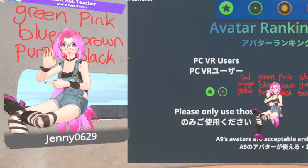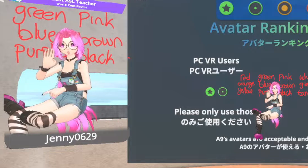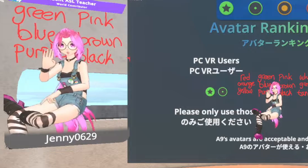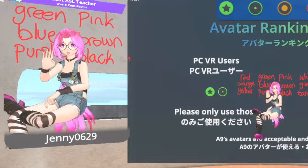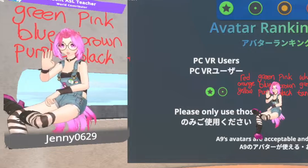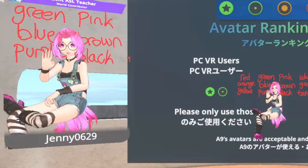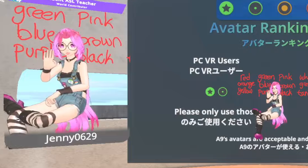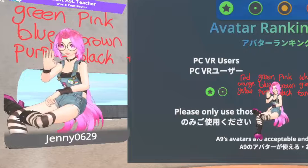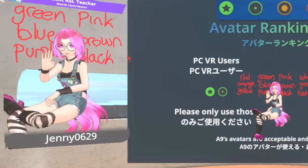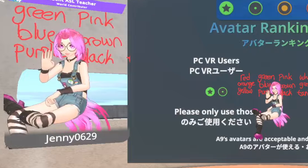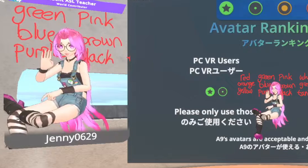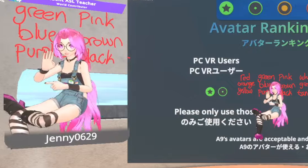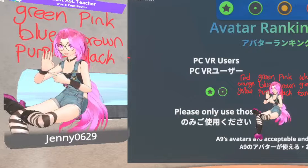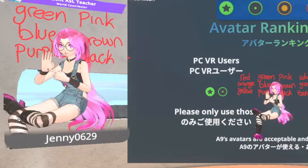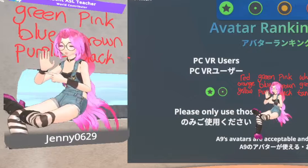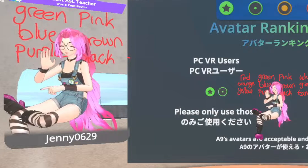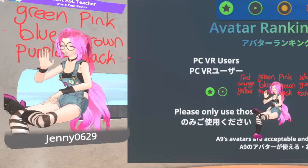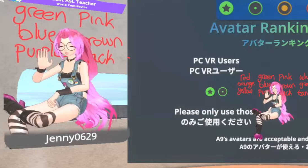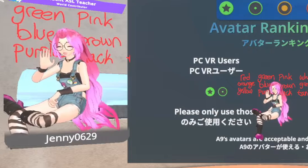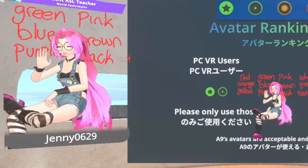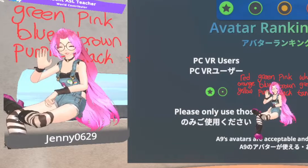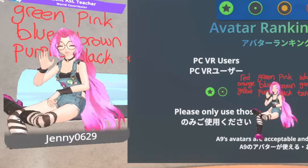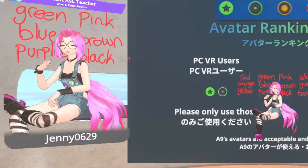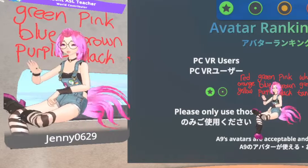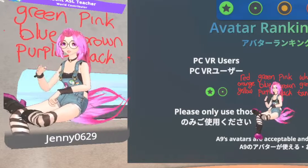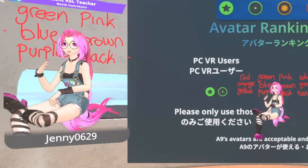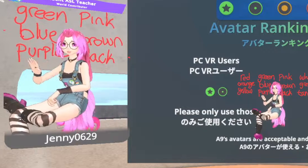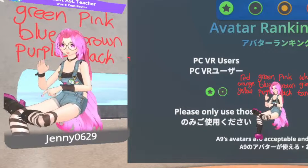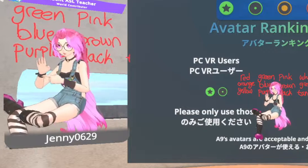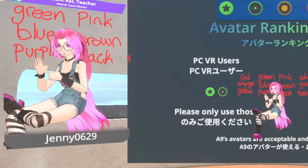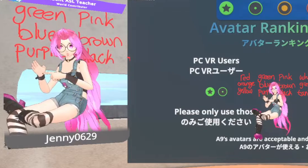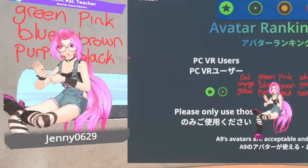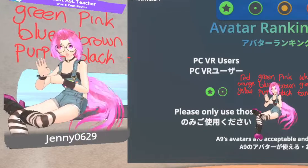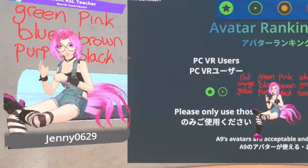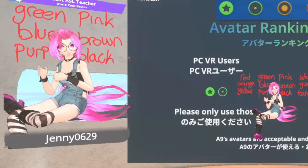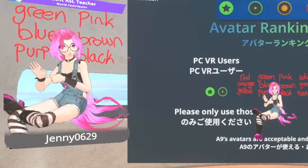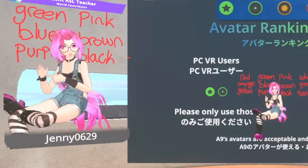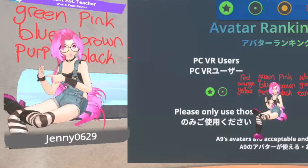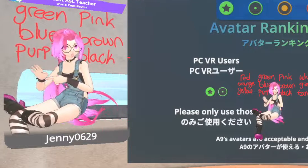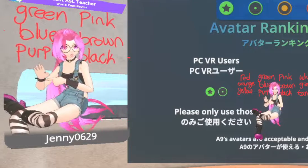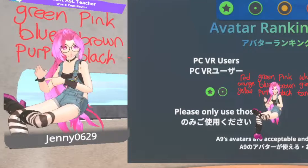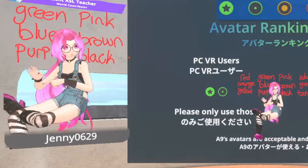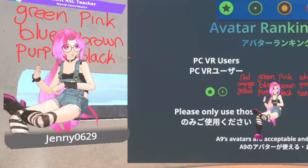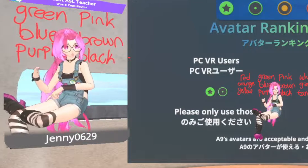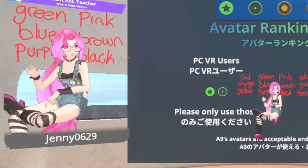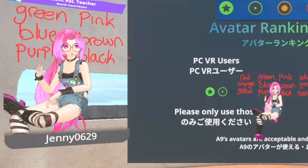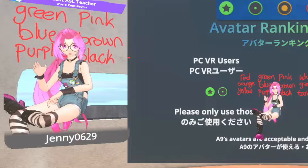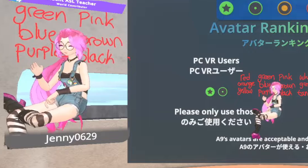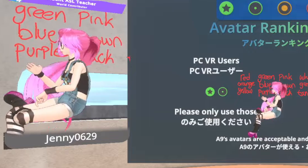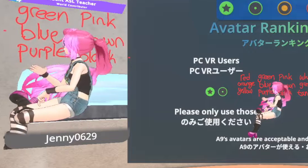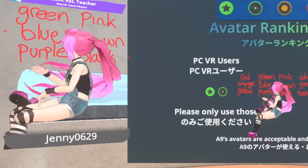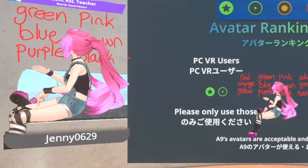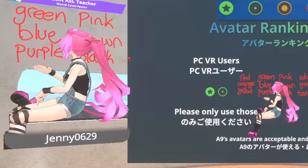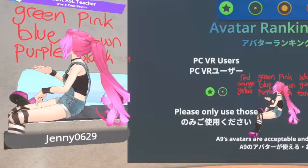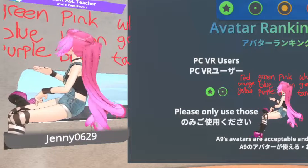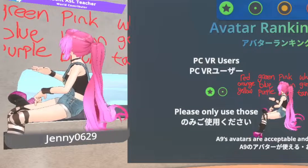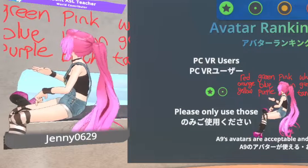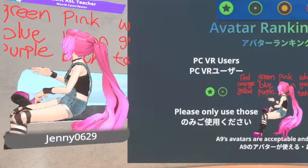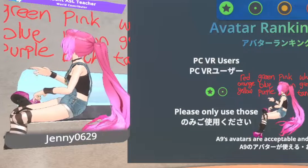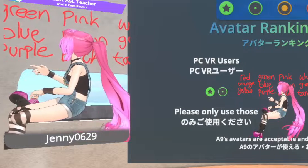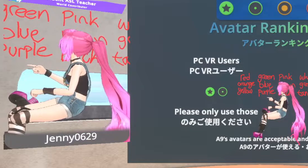sign B. If you have index, you can tuck it. But if you don't have index, just do an open hand. Or you can do this if you like, whatever you want. Okay,